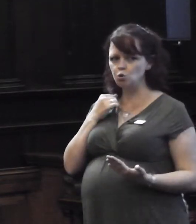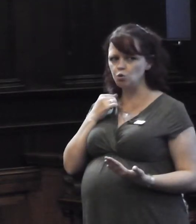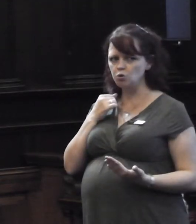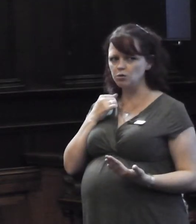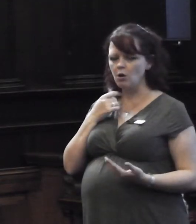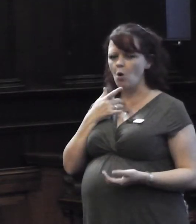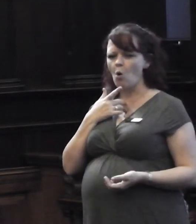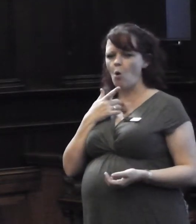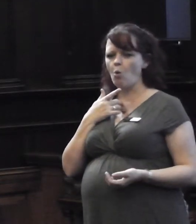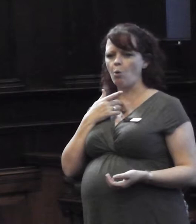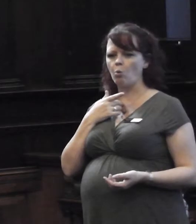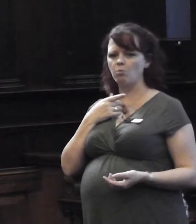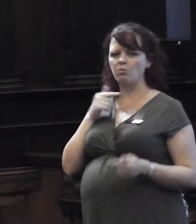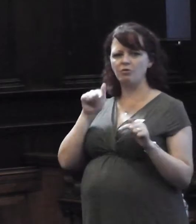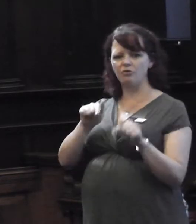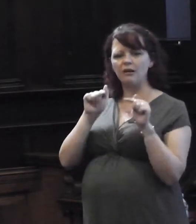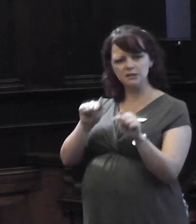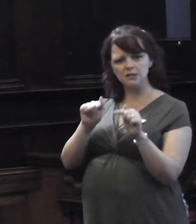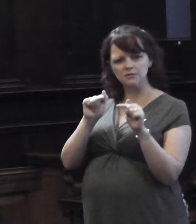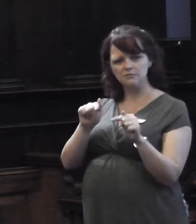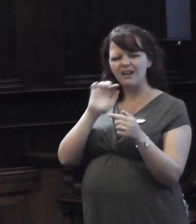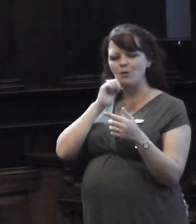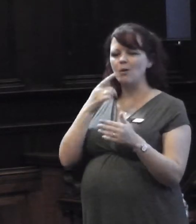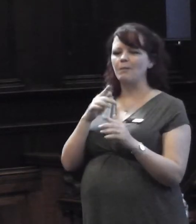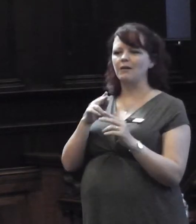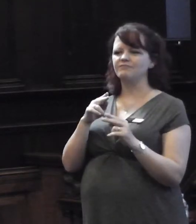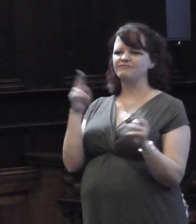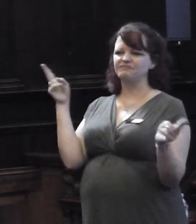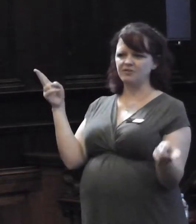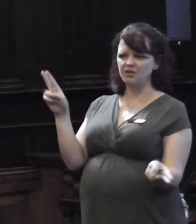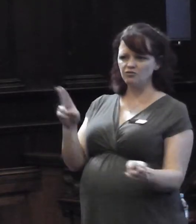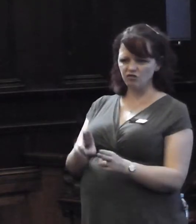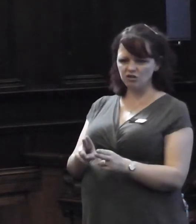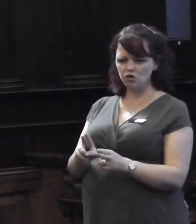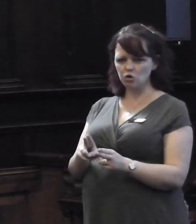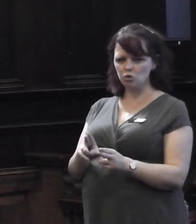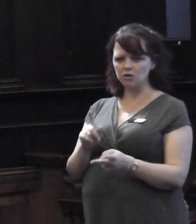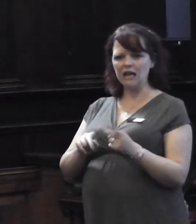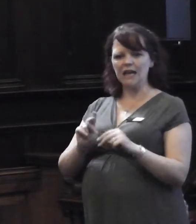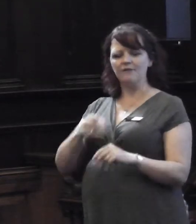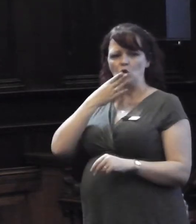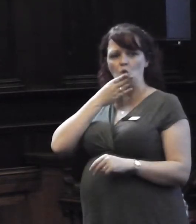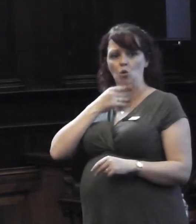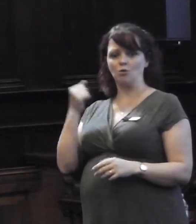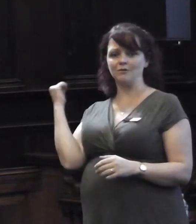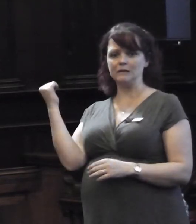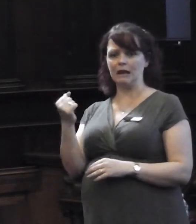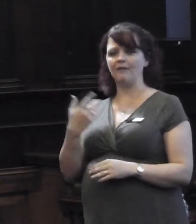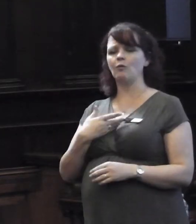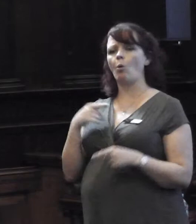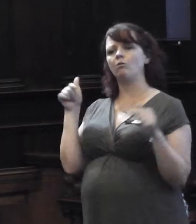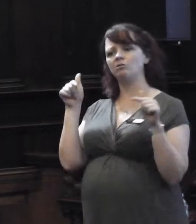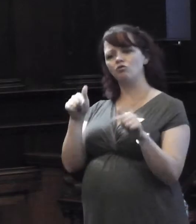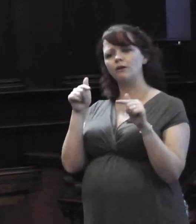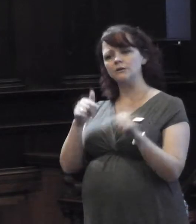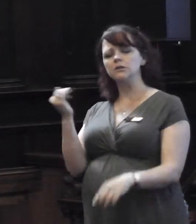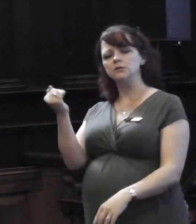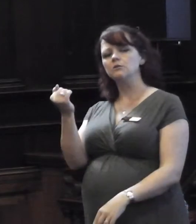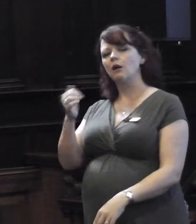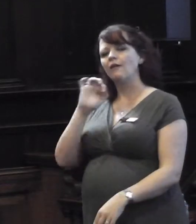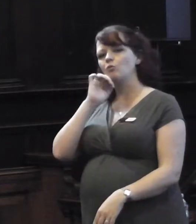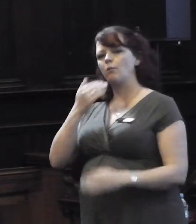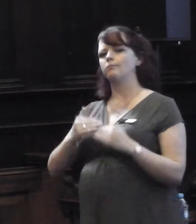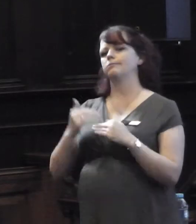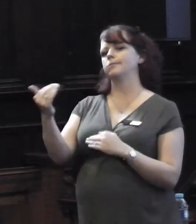or threaten with the knife will be lower than for those who use the knife or threaten with the